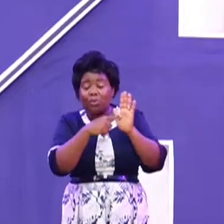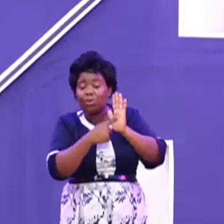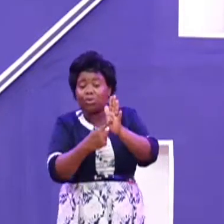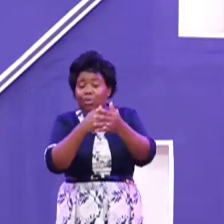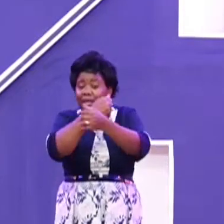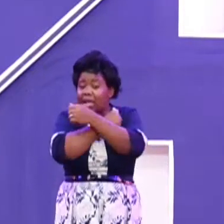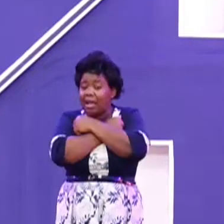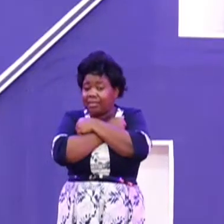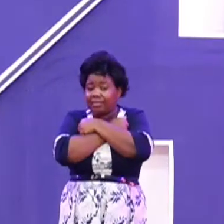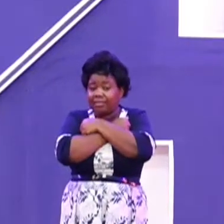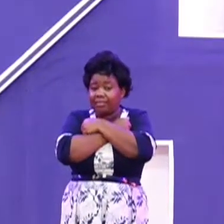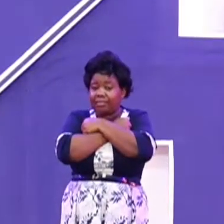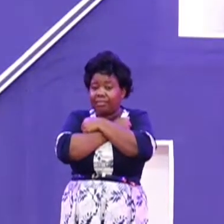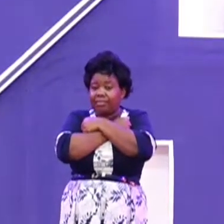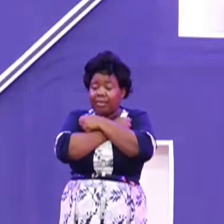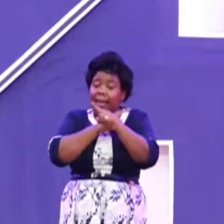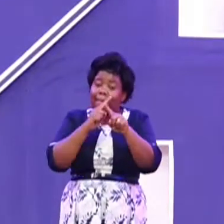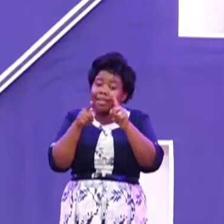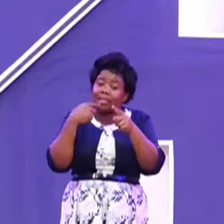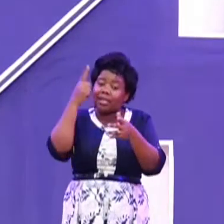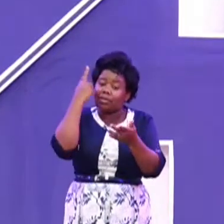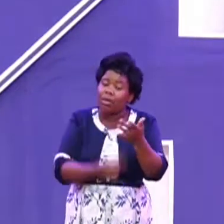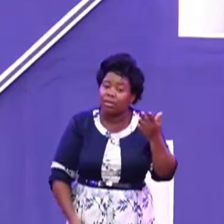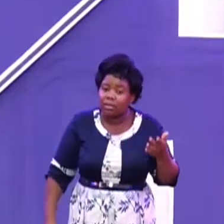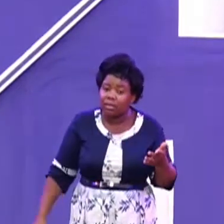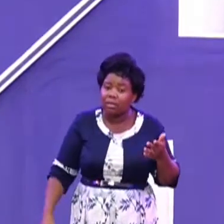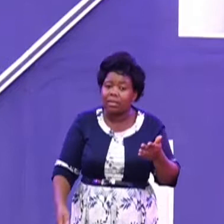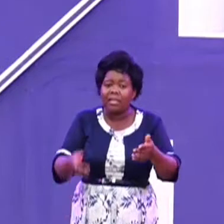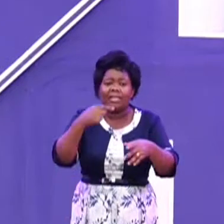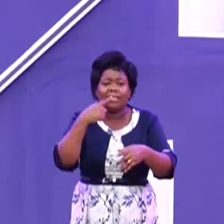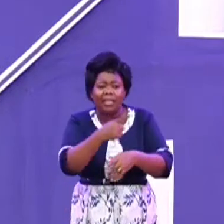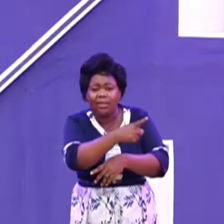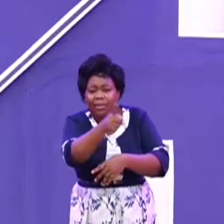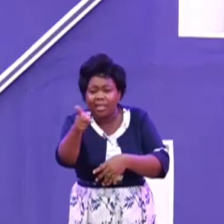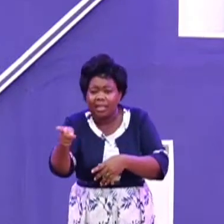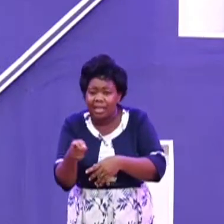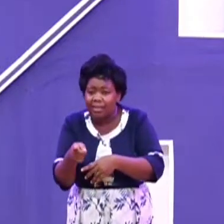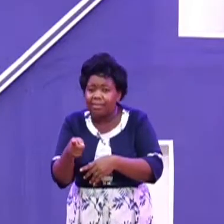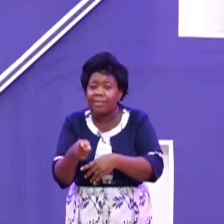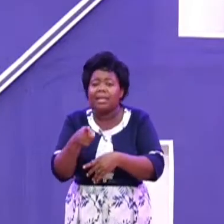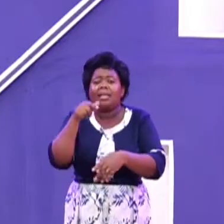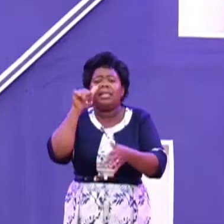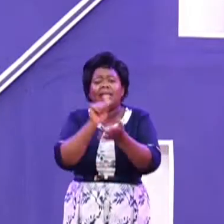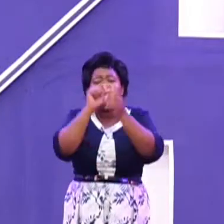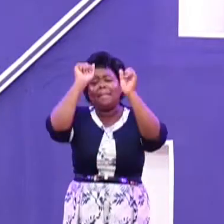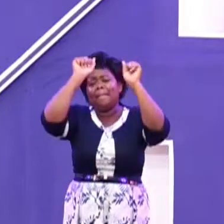mukulaga okwagala eri abantu ba Katonda. But he said. Na ye yagamba. Tibangambire. That tell them. Banjagalire. Let them love for